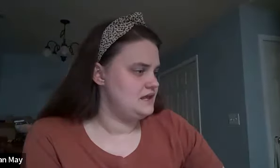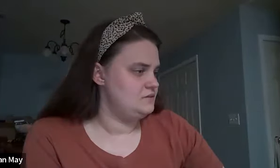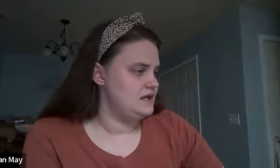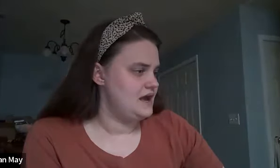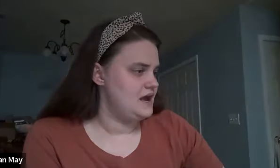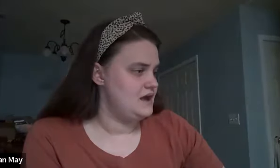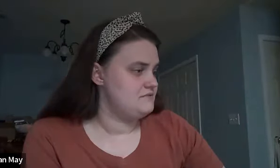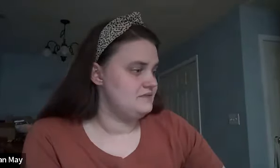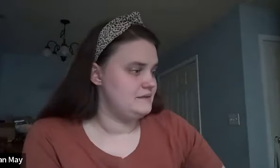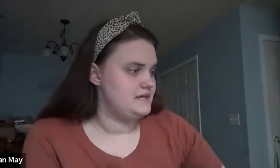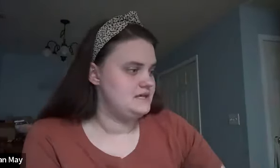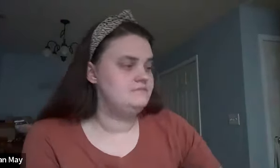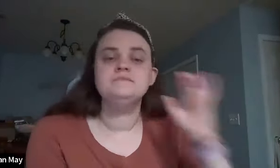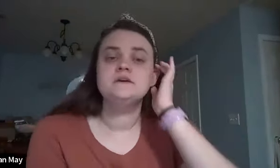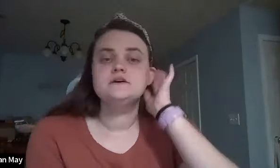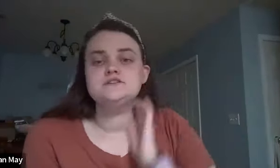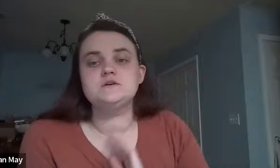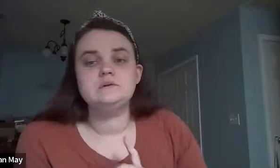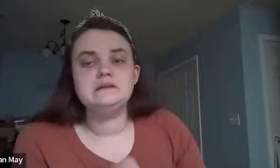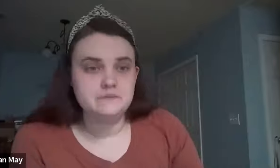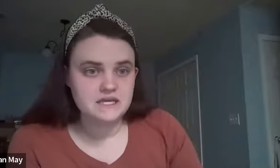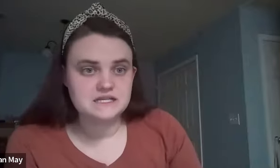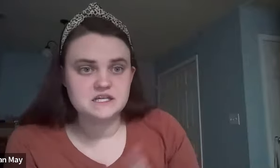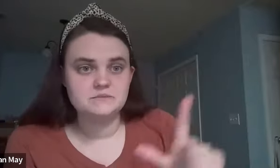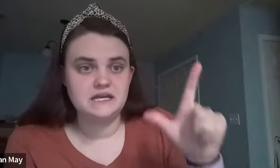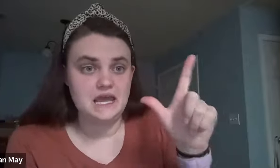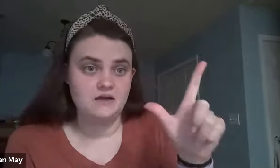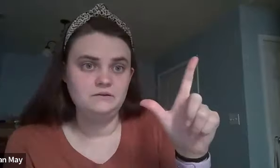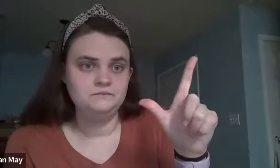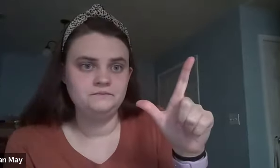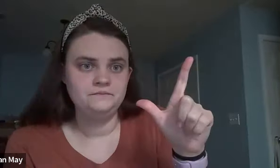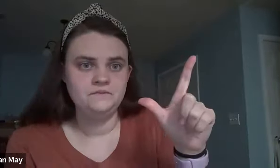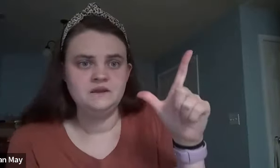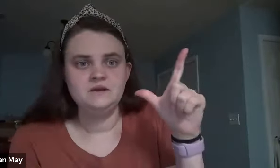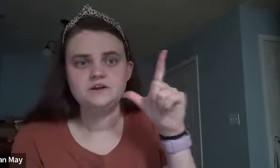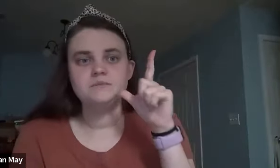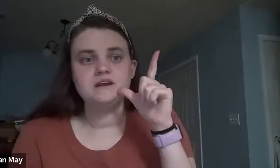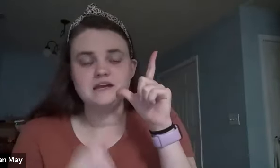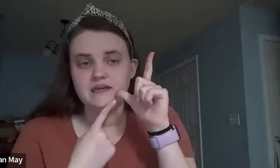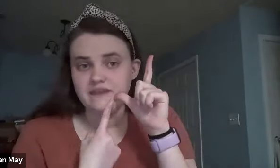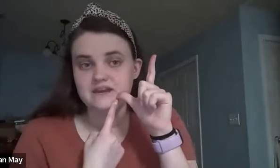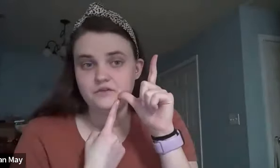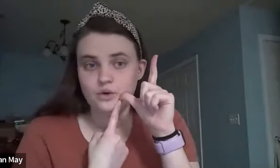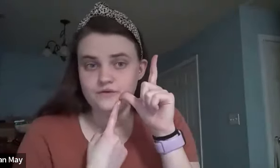Then we have lemon. So lemon is going to be an L. You're going to put it again at the corner of your